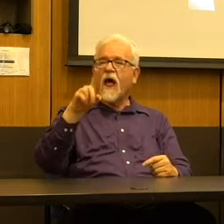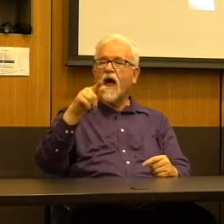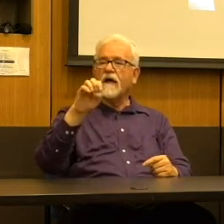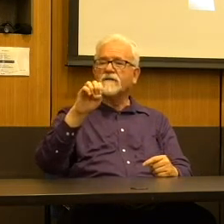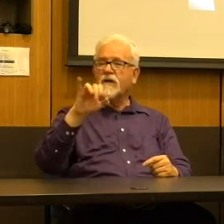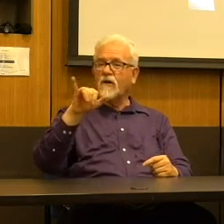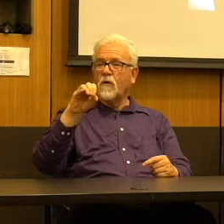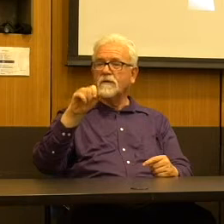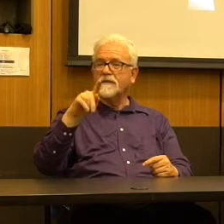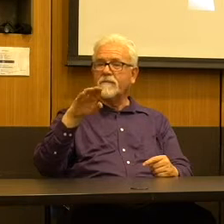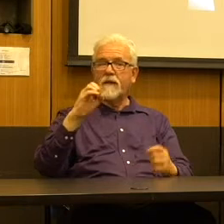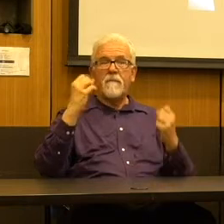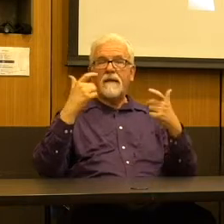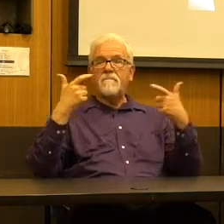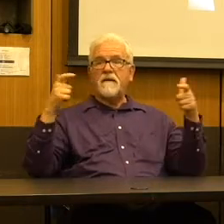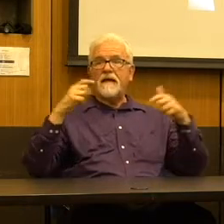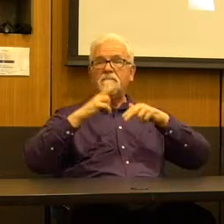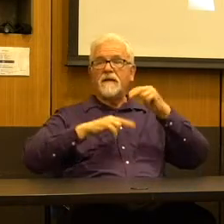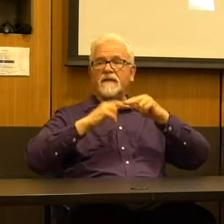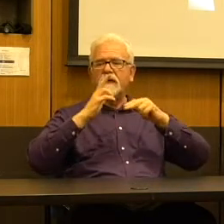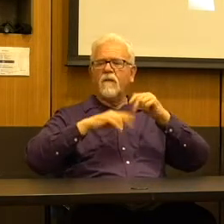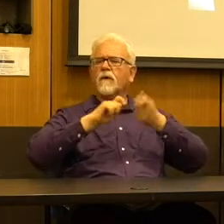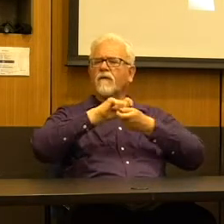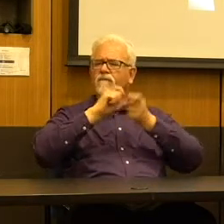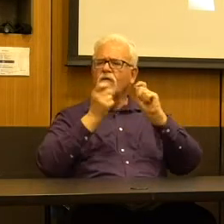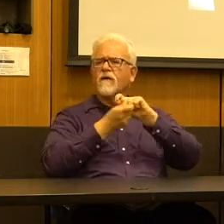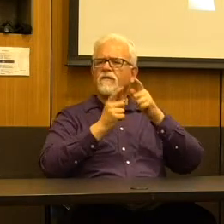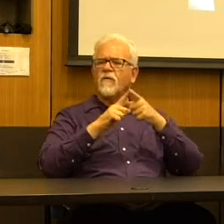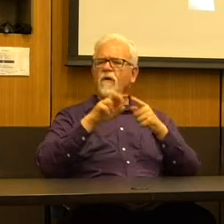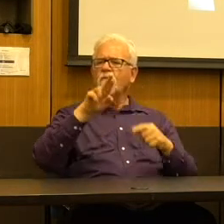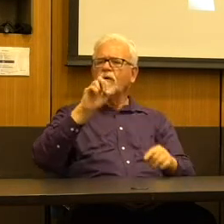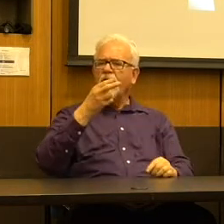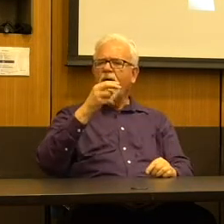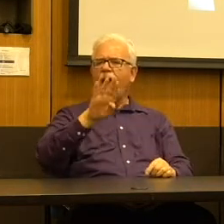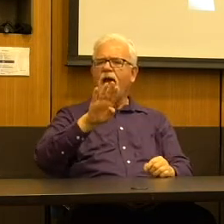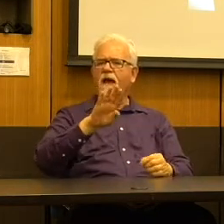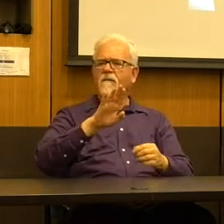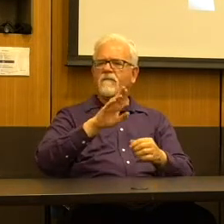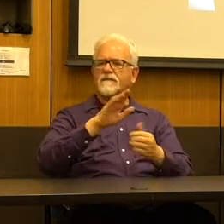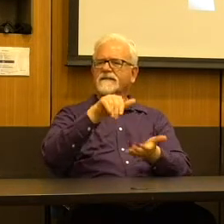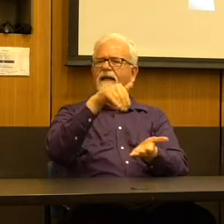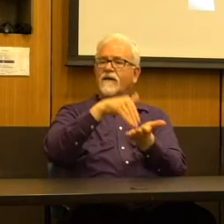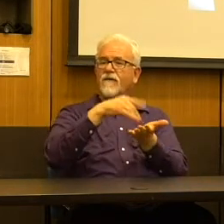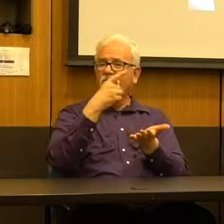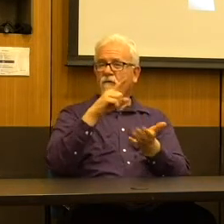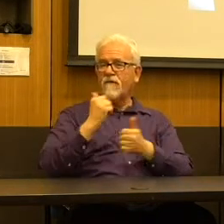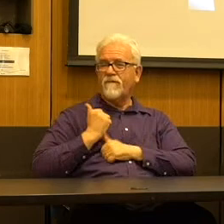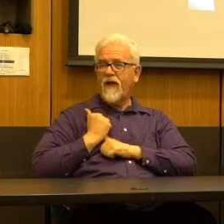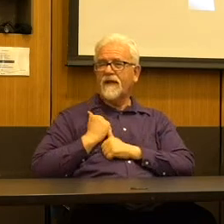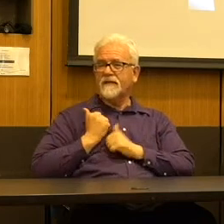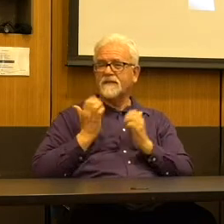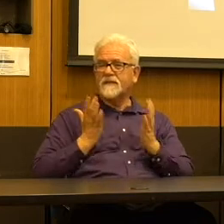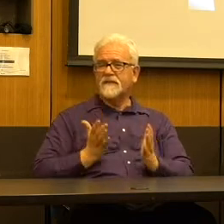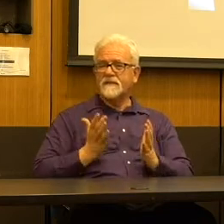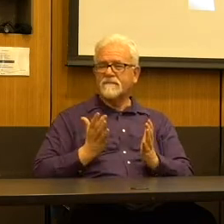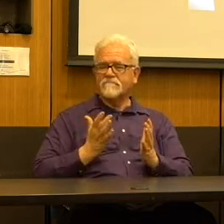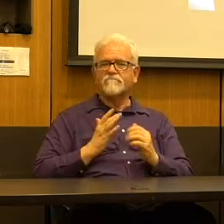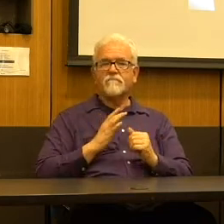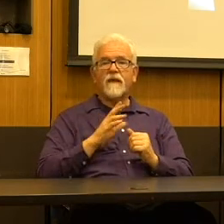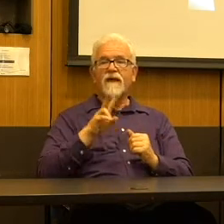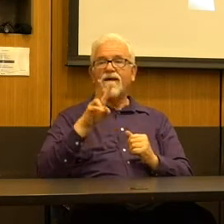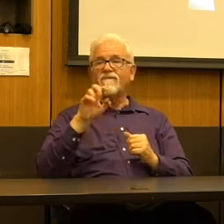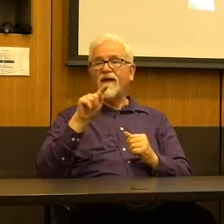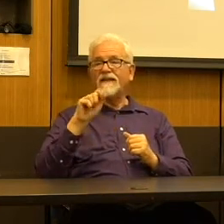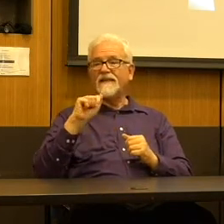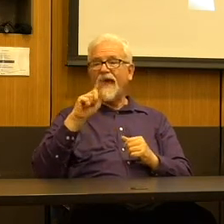big buildings at this point, was actually converted into a rehabilitation center for veterans. But the Veterans Administration